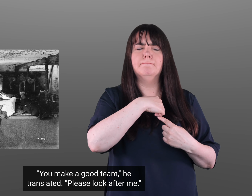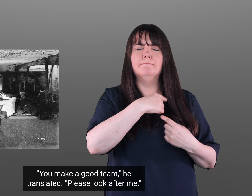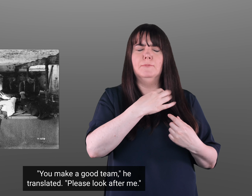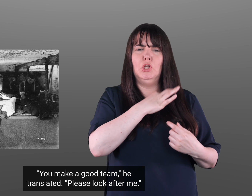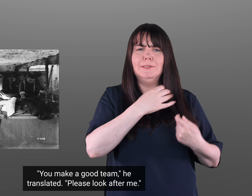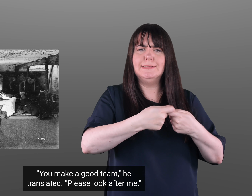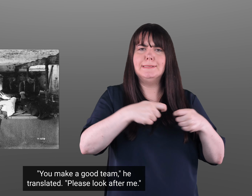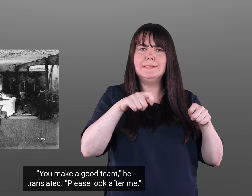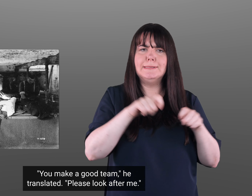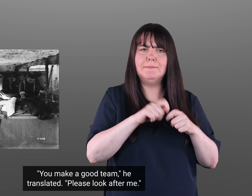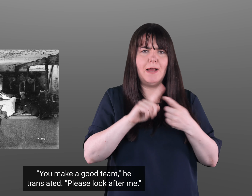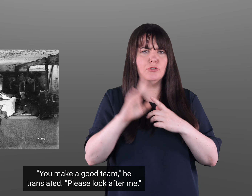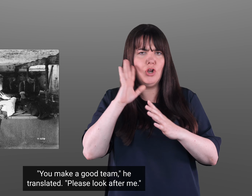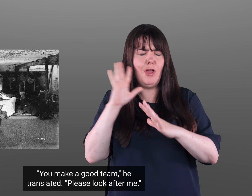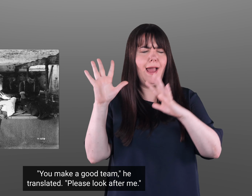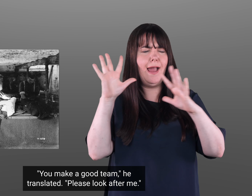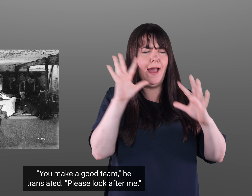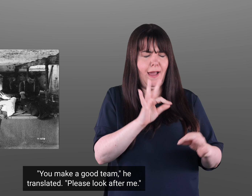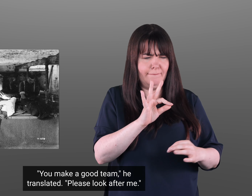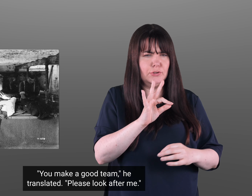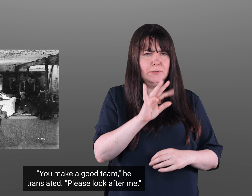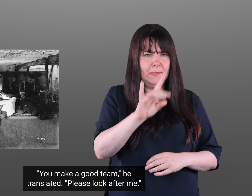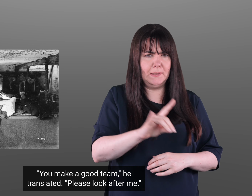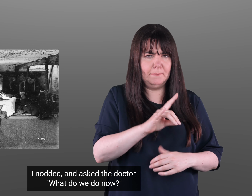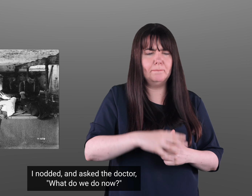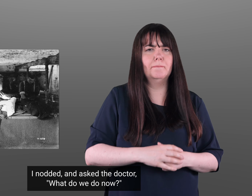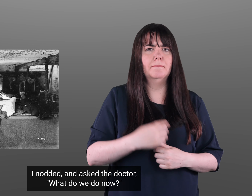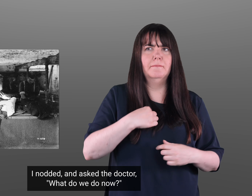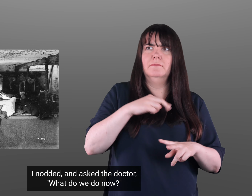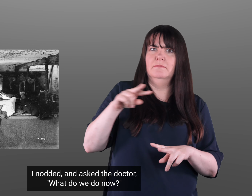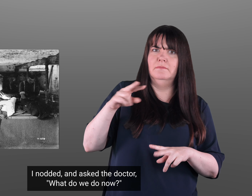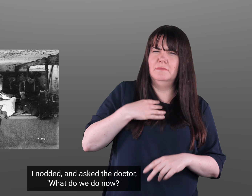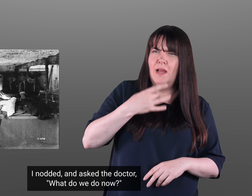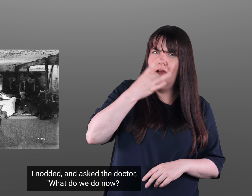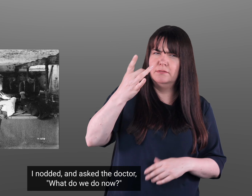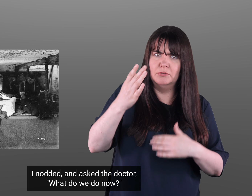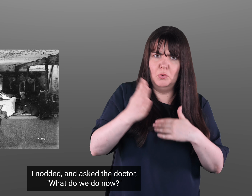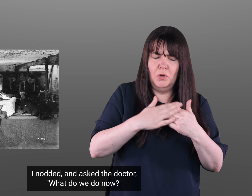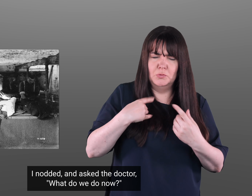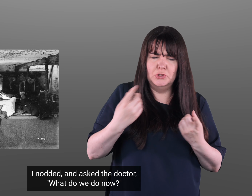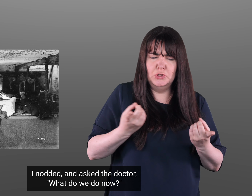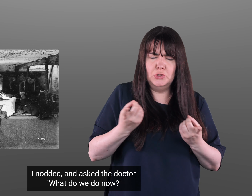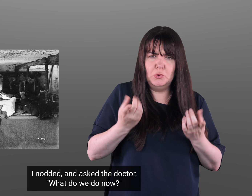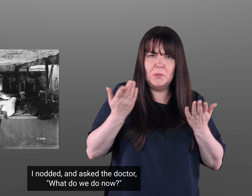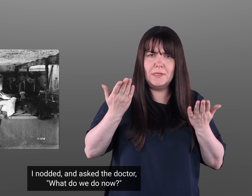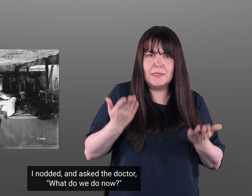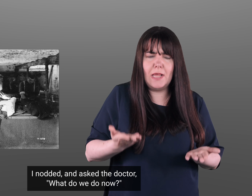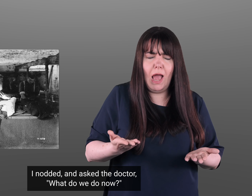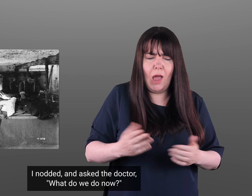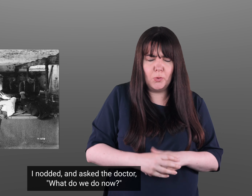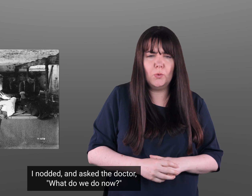"You make a good team," he translated. "Please look after me." I nodded and asked the doctor, "What do we do now?"